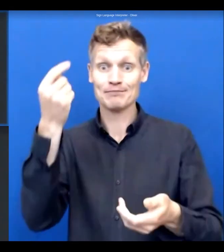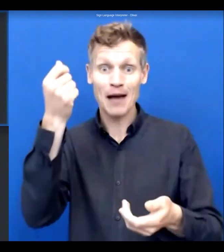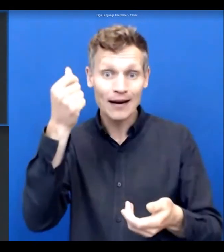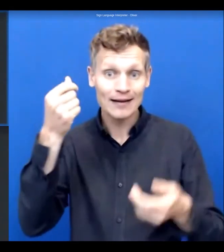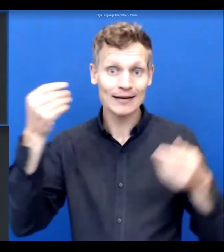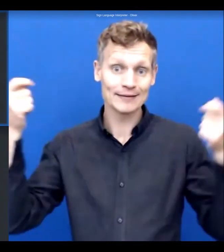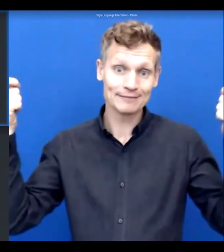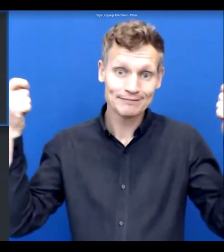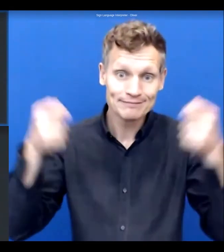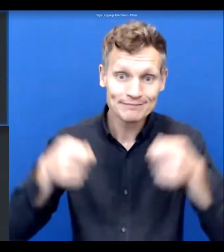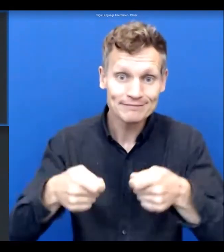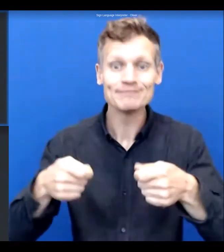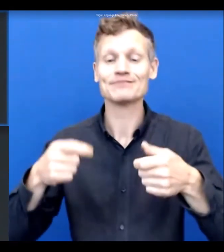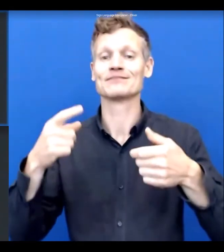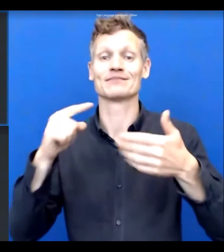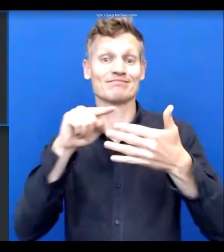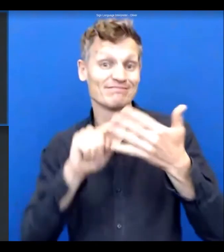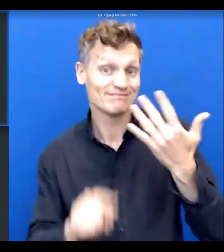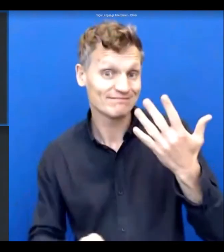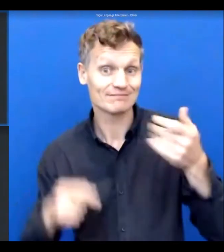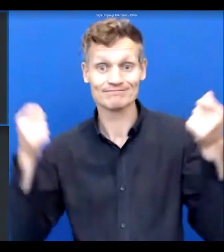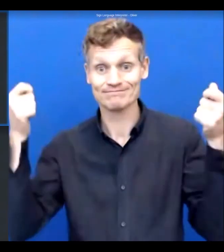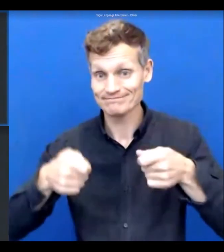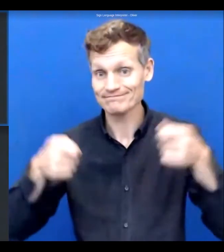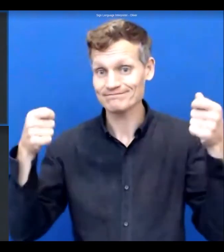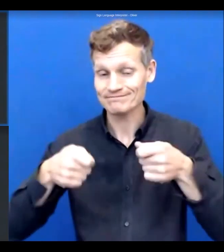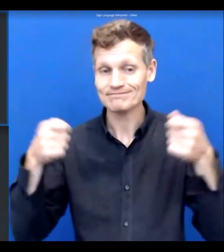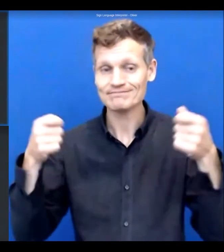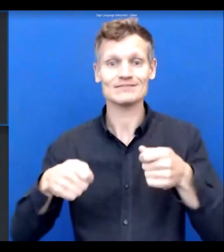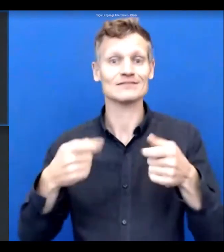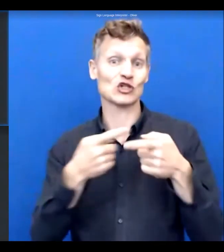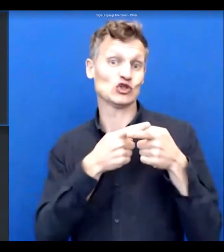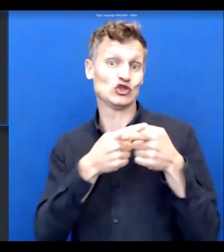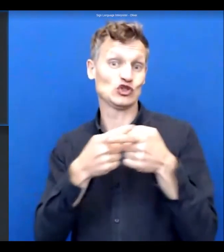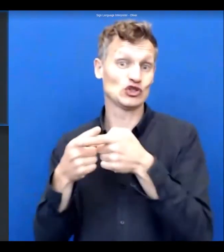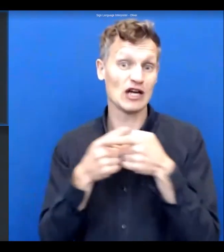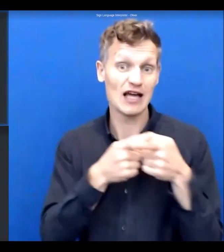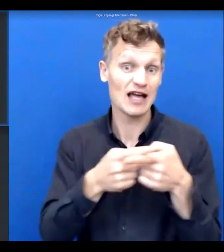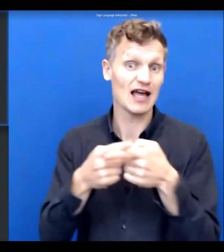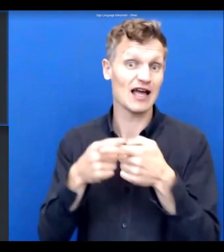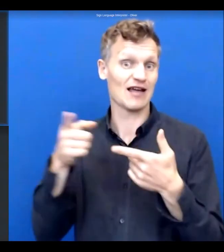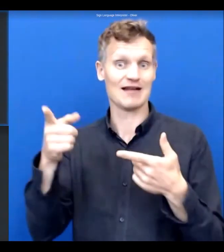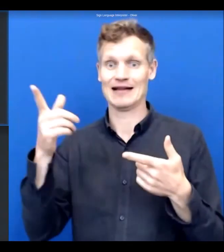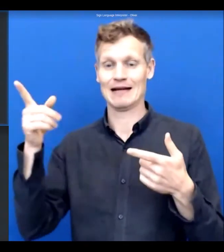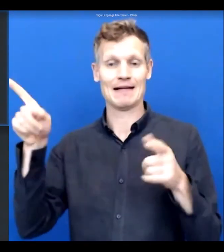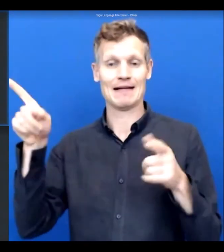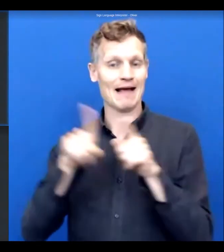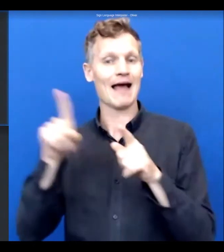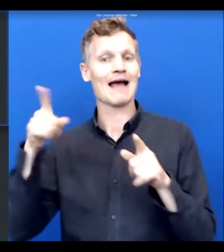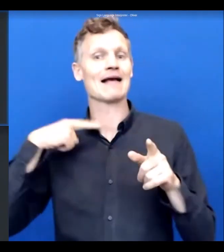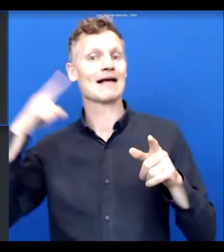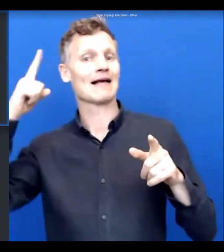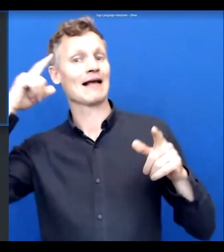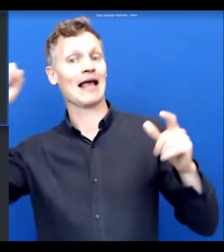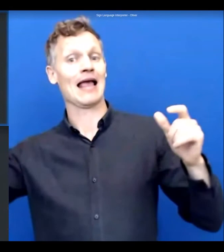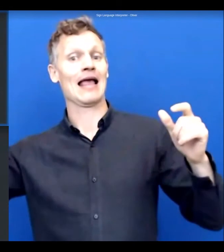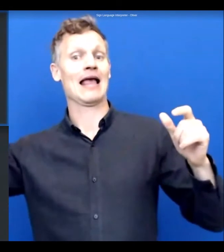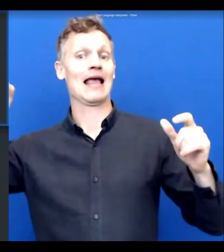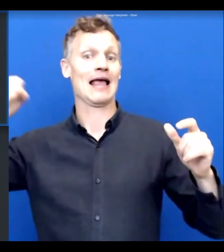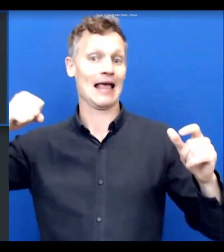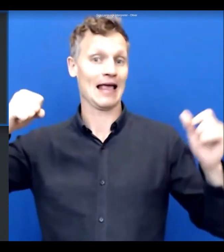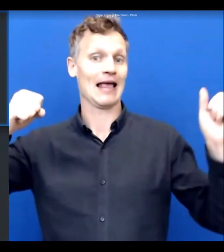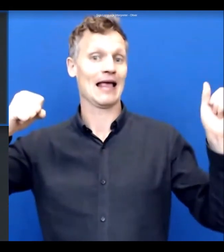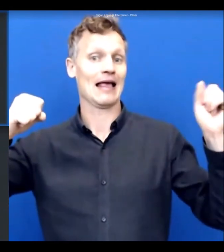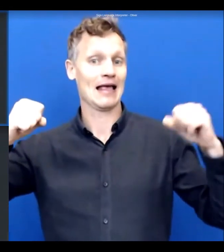sharing decision-making and management responsibilities, and so on. I don't know, Rossella, if